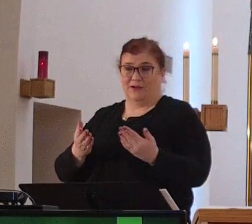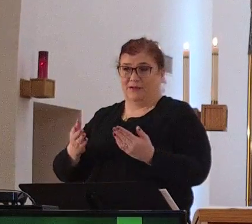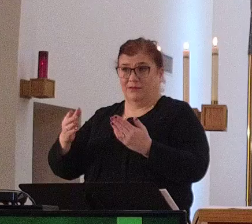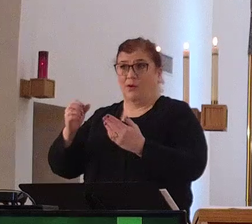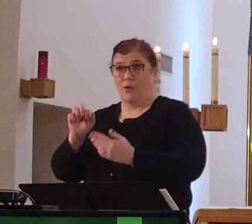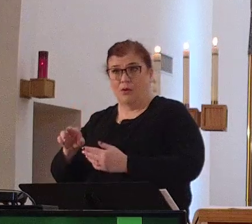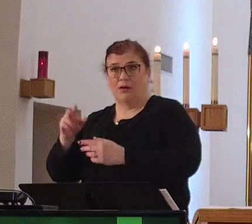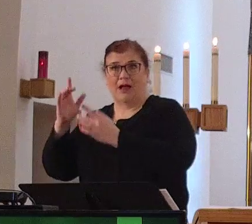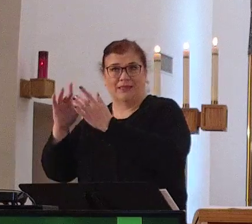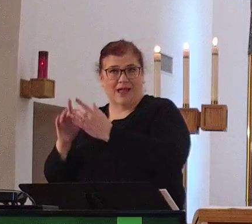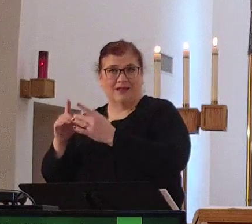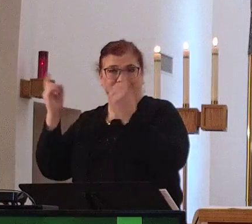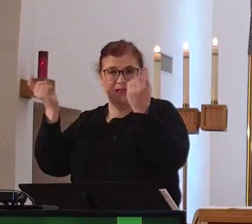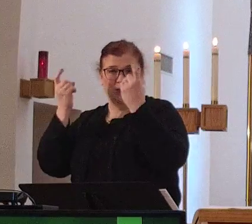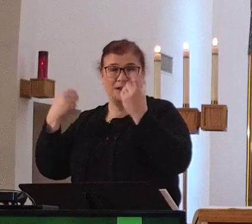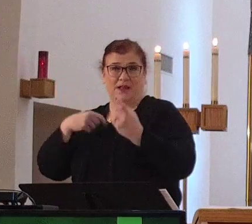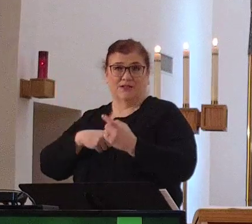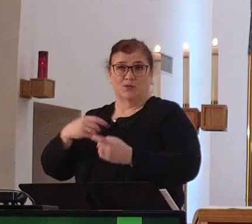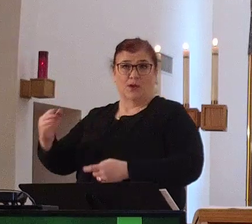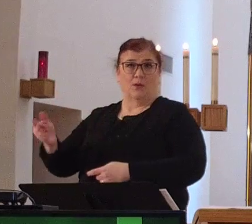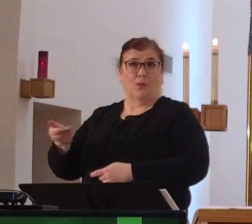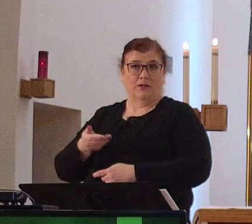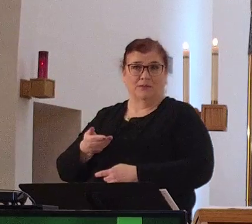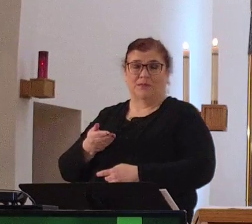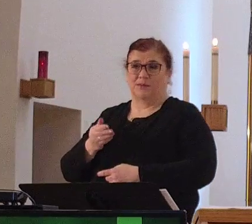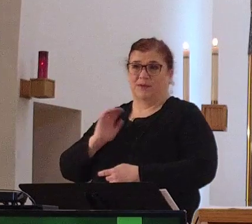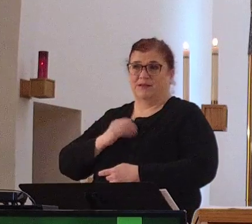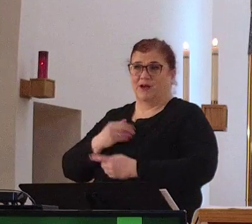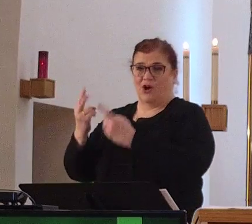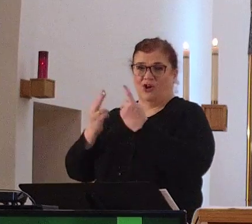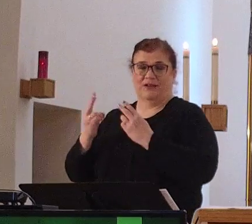online celebrating as we welcome him as our guest.